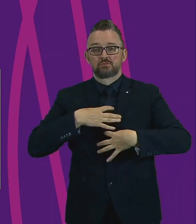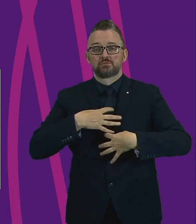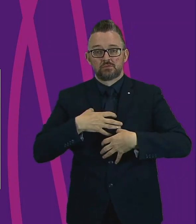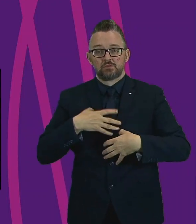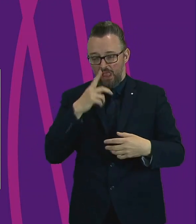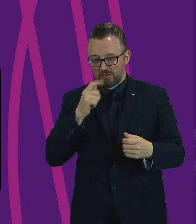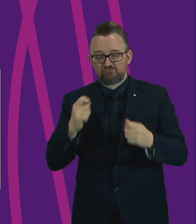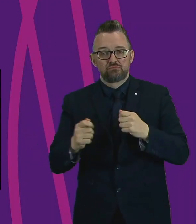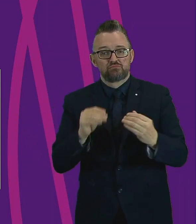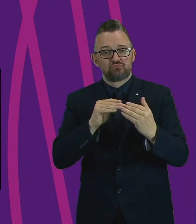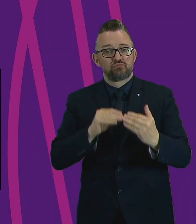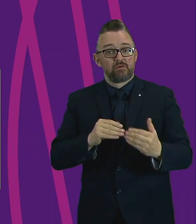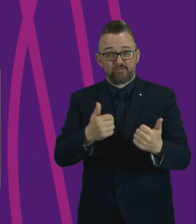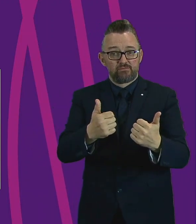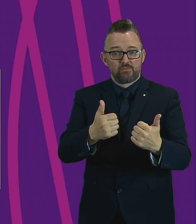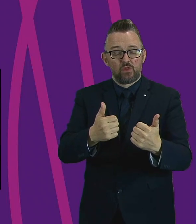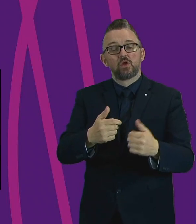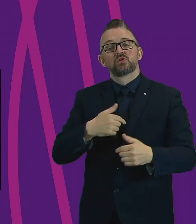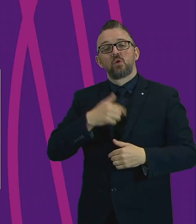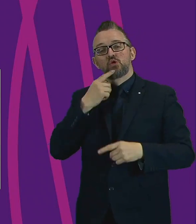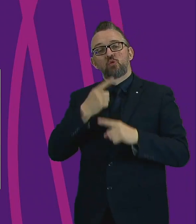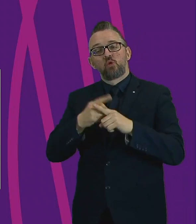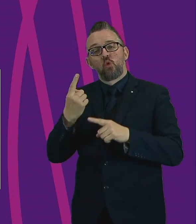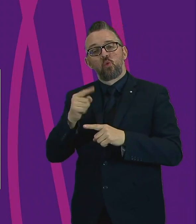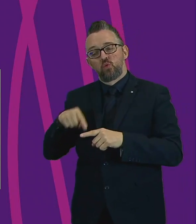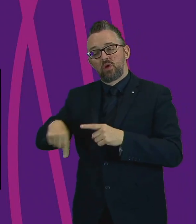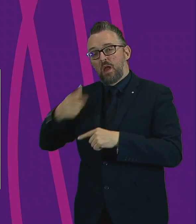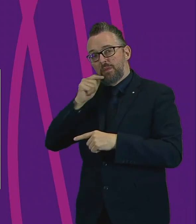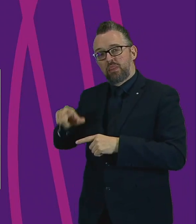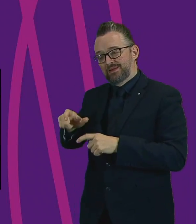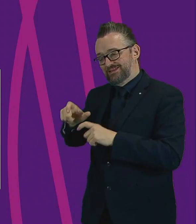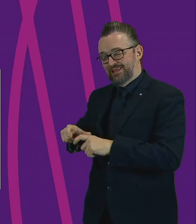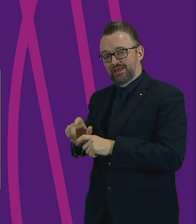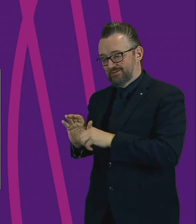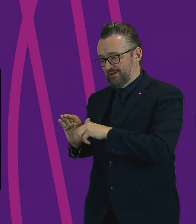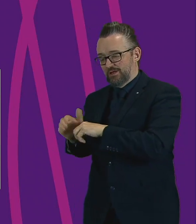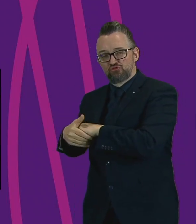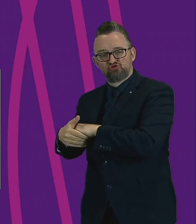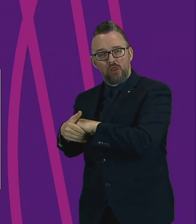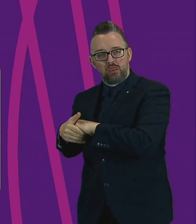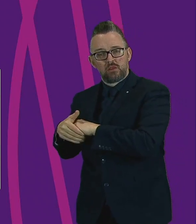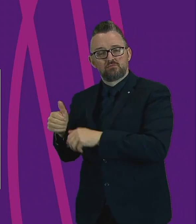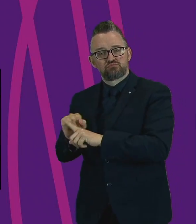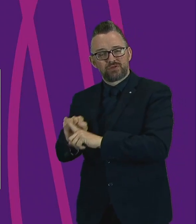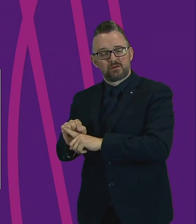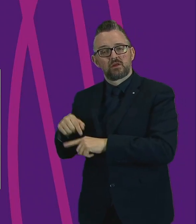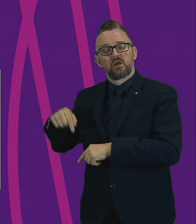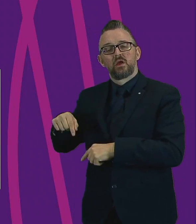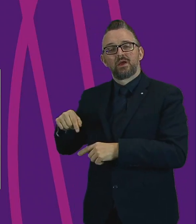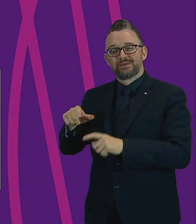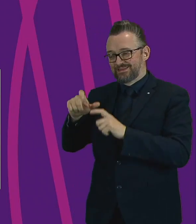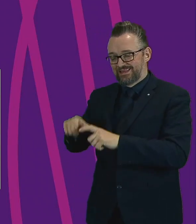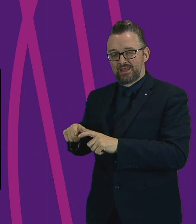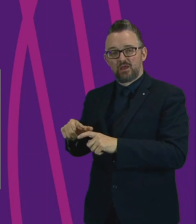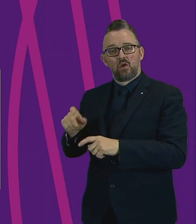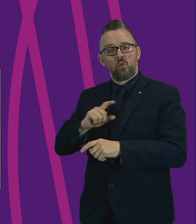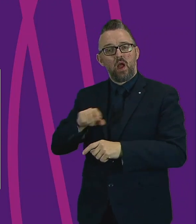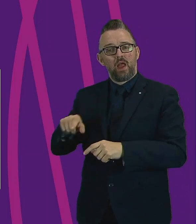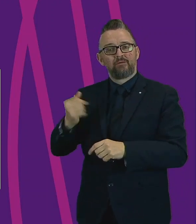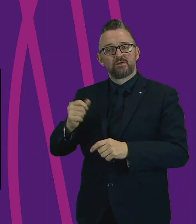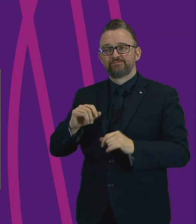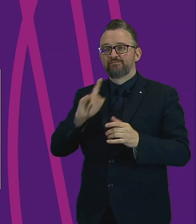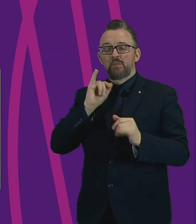touch on those in the shielding category, our folks with poor lung health conditions as well. All of those in this category